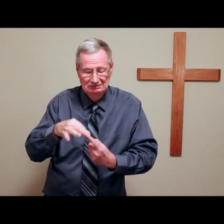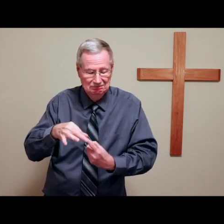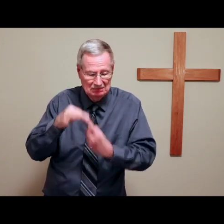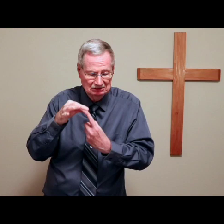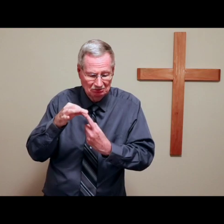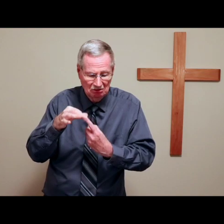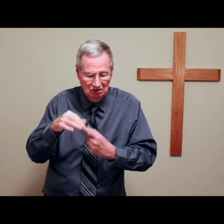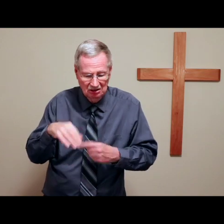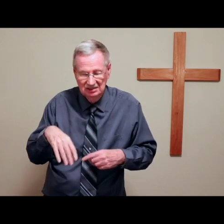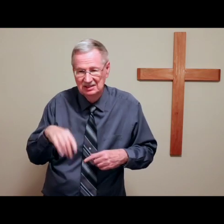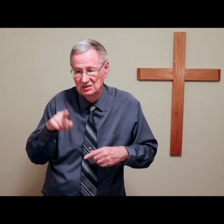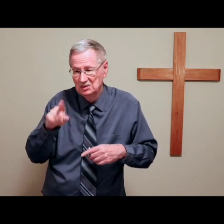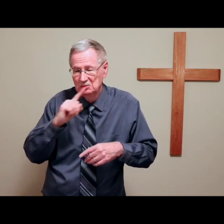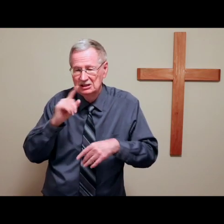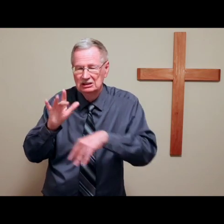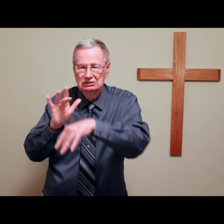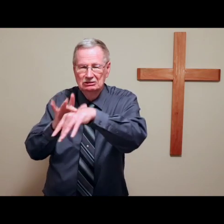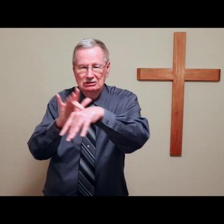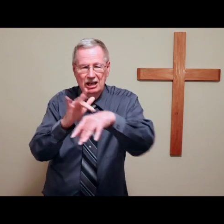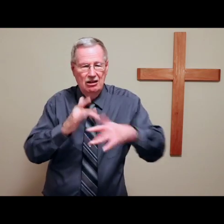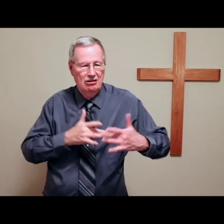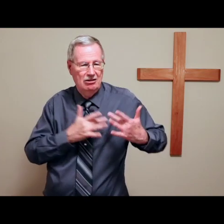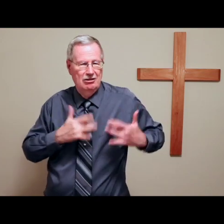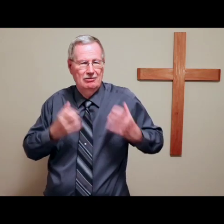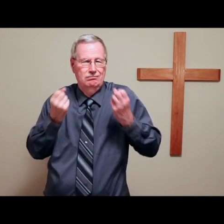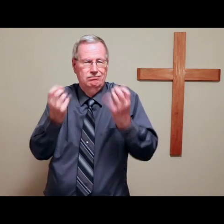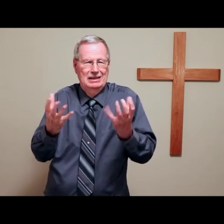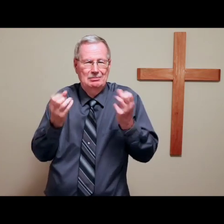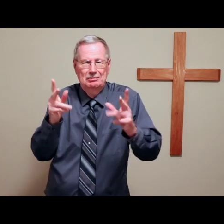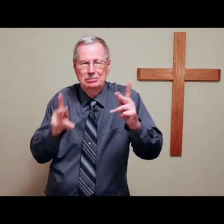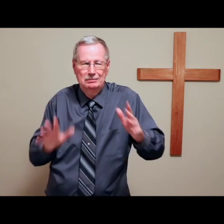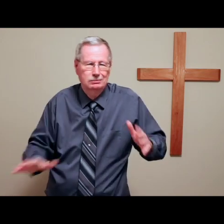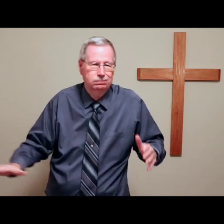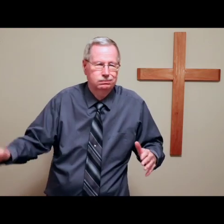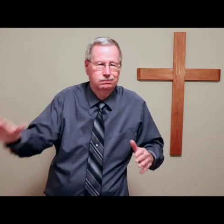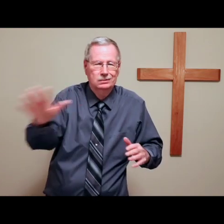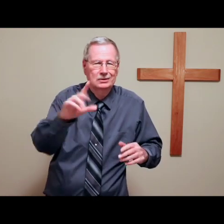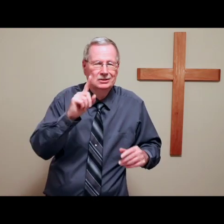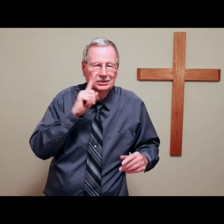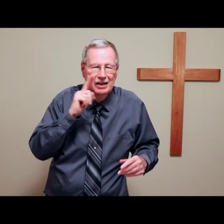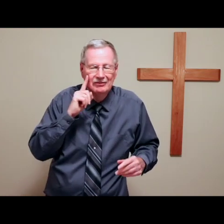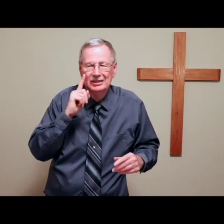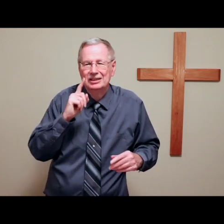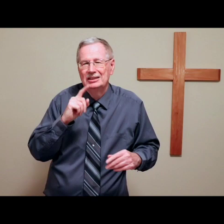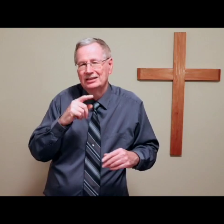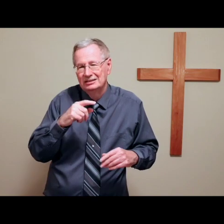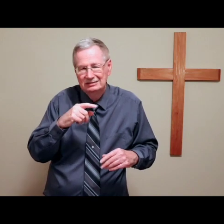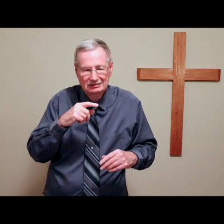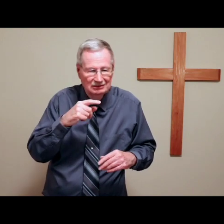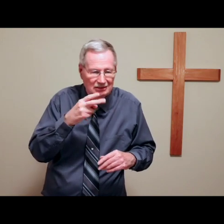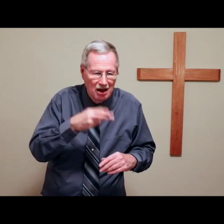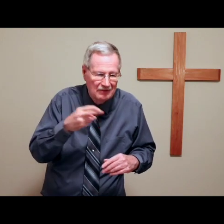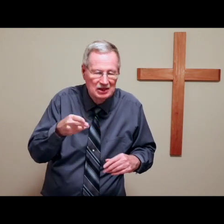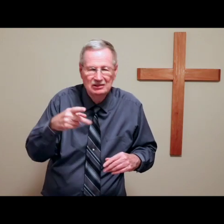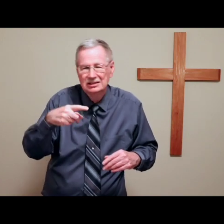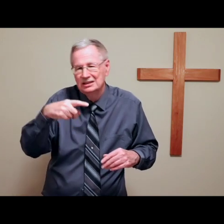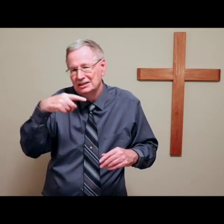Len was very, very special. He touched many, many people's hearts. Deaf people, hard of